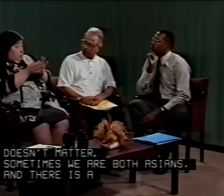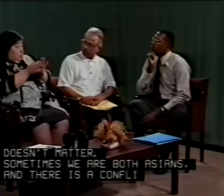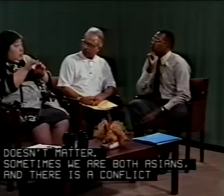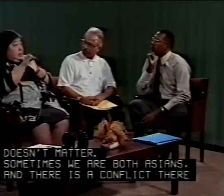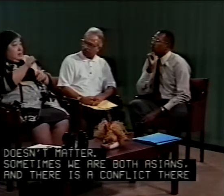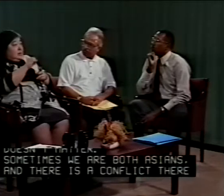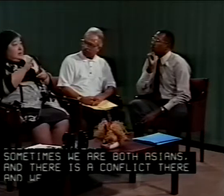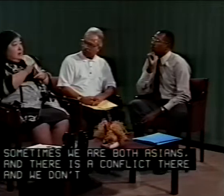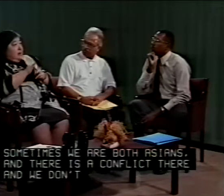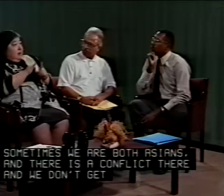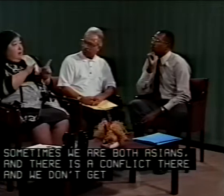My feeling about interpreting,